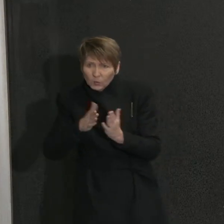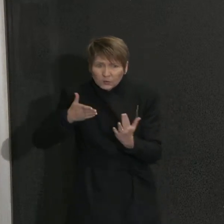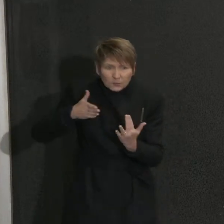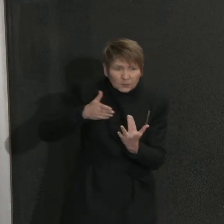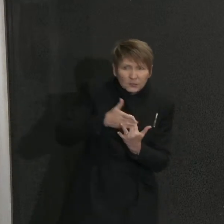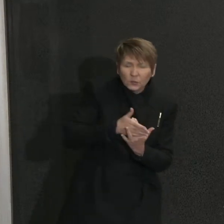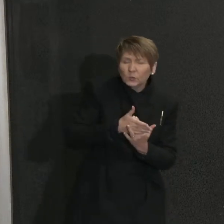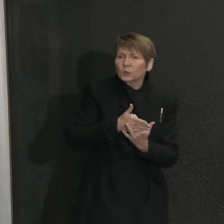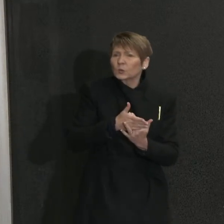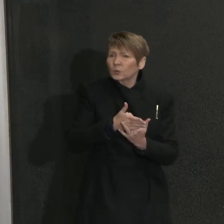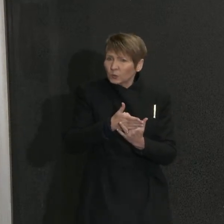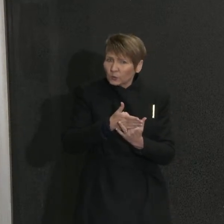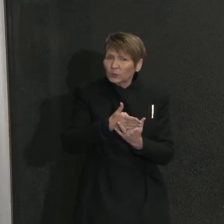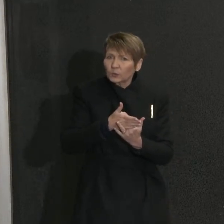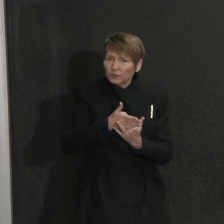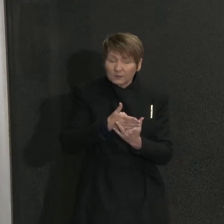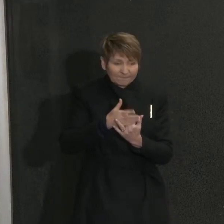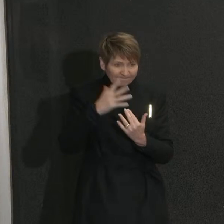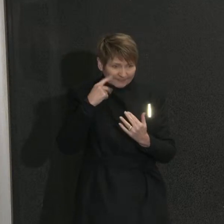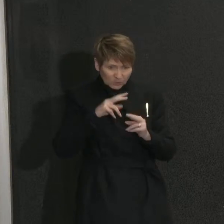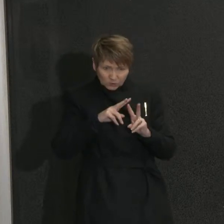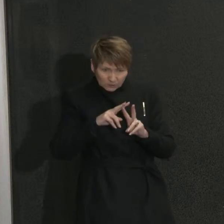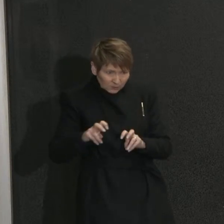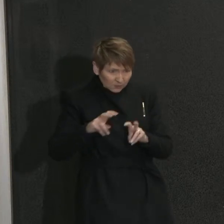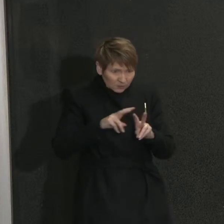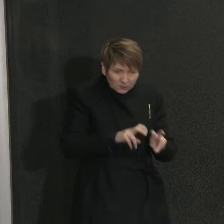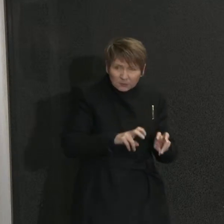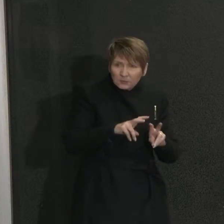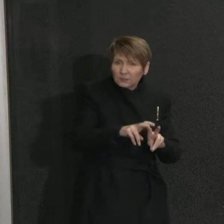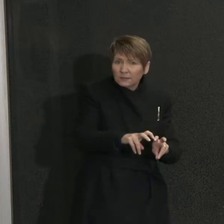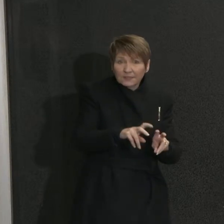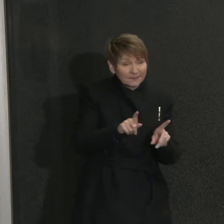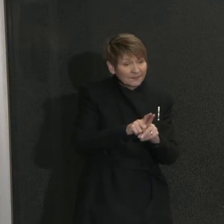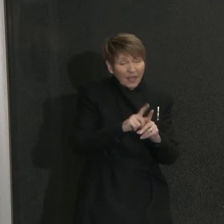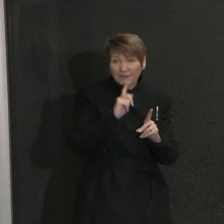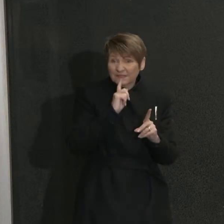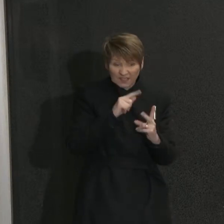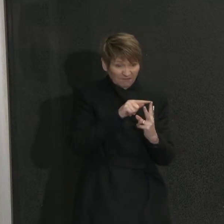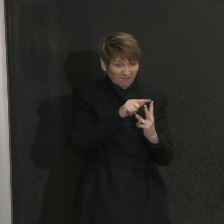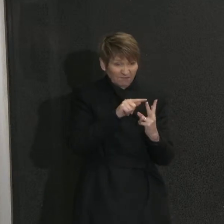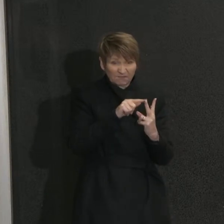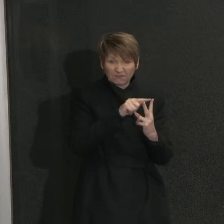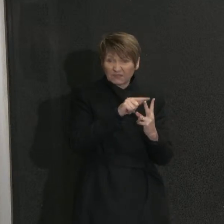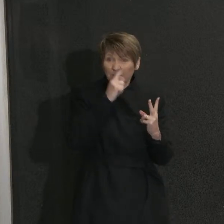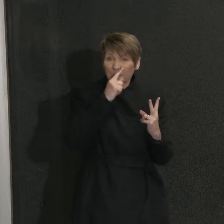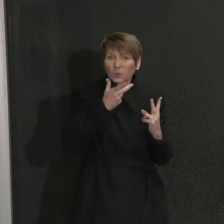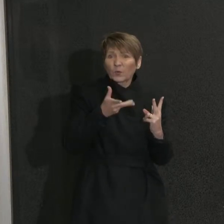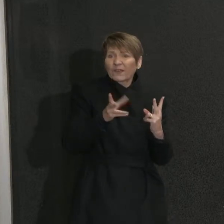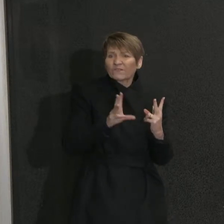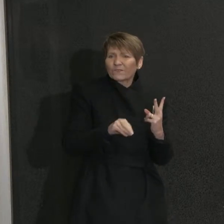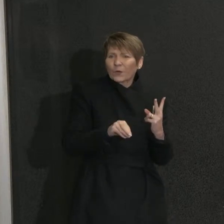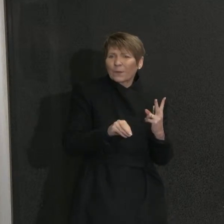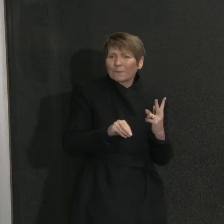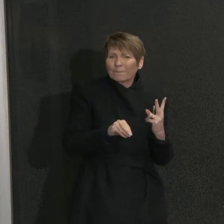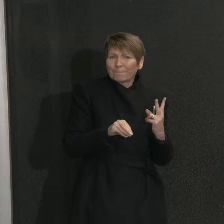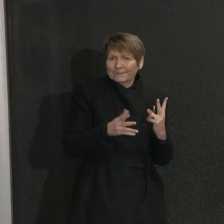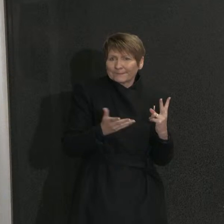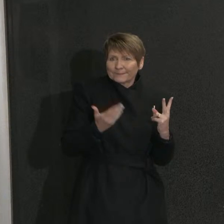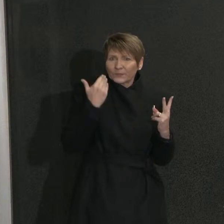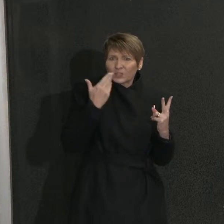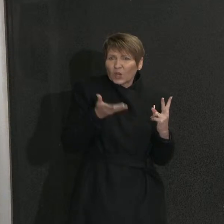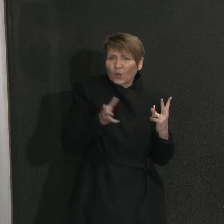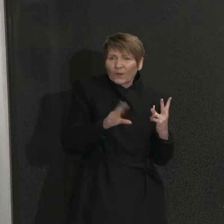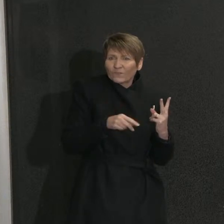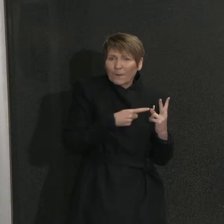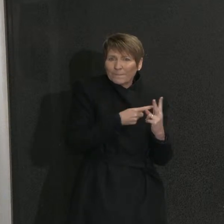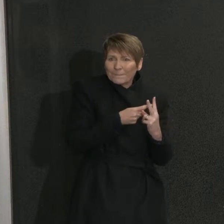of transmission begin from cases that we can't work out where they got it from. They are mystery cases. But we're